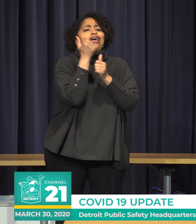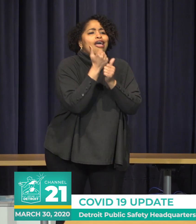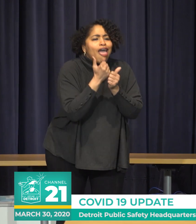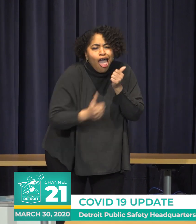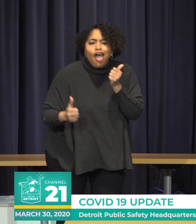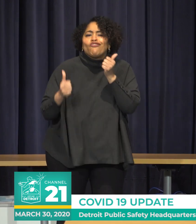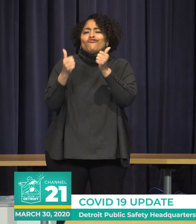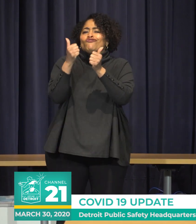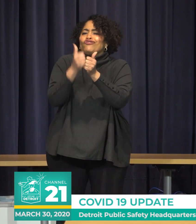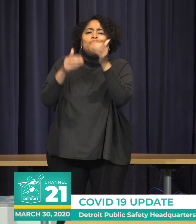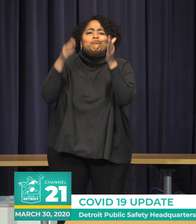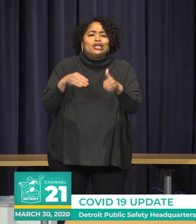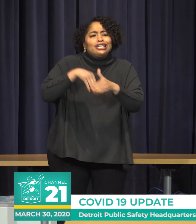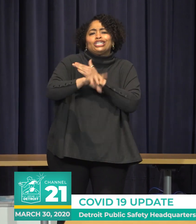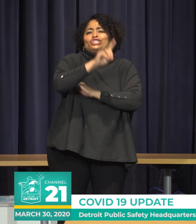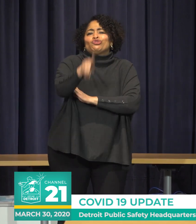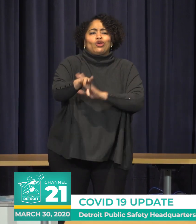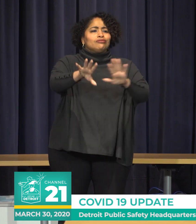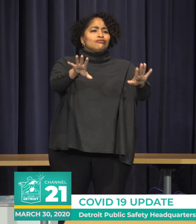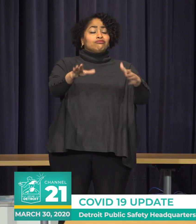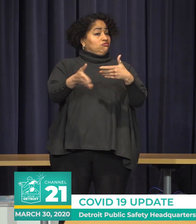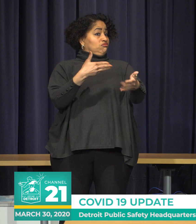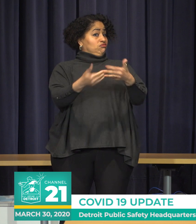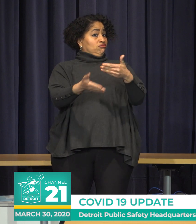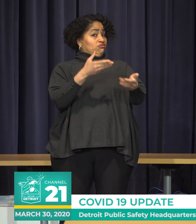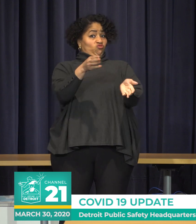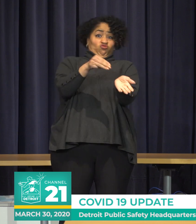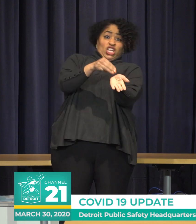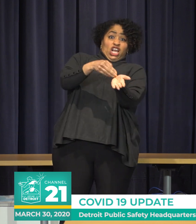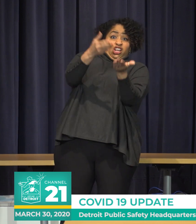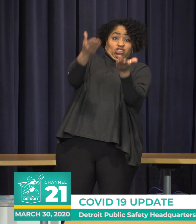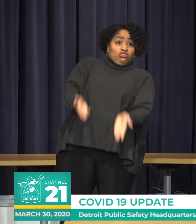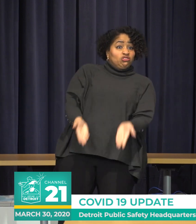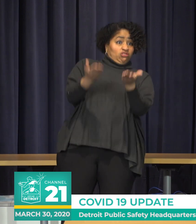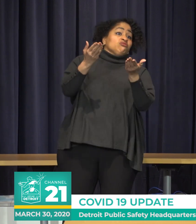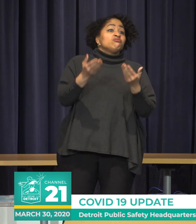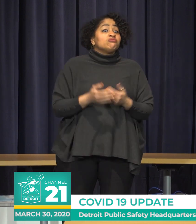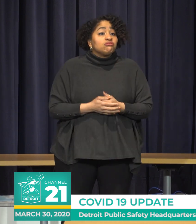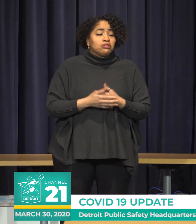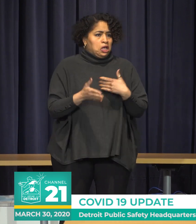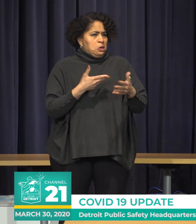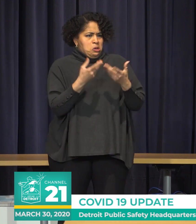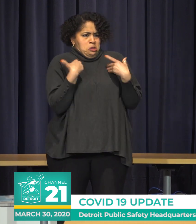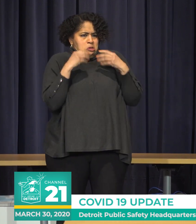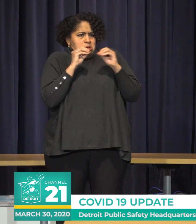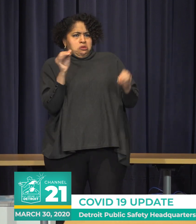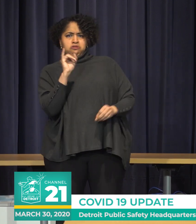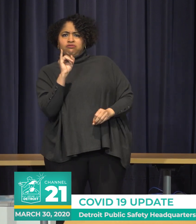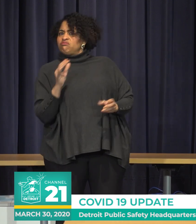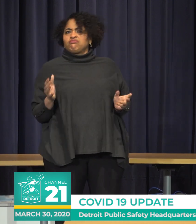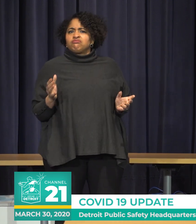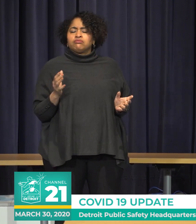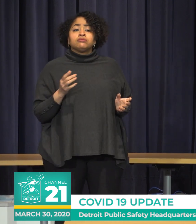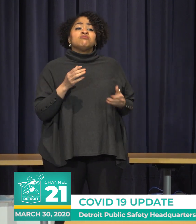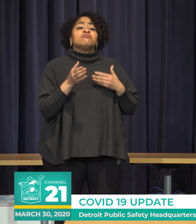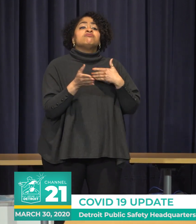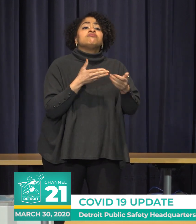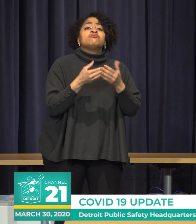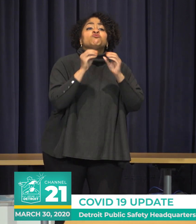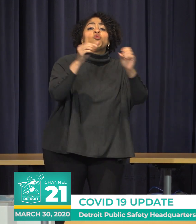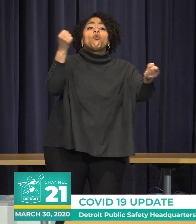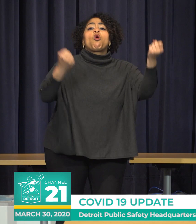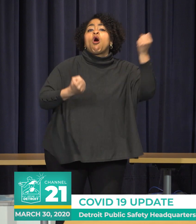every single Detroiter, regardless of whether you have a doctor, even if you don't have insurance, even if you don't have a